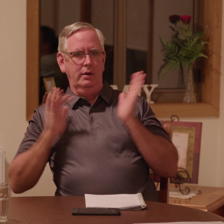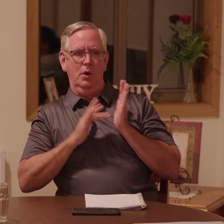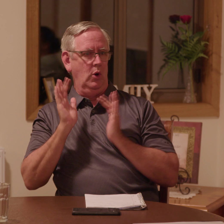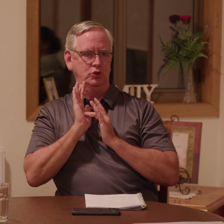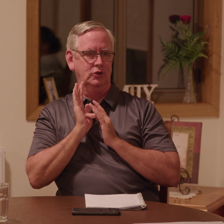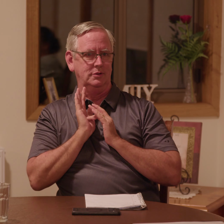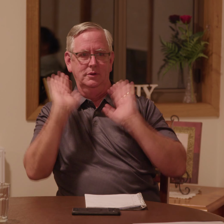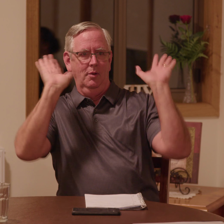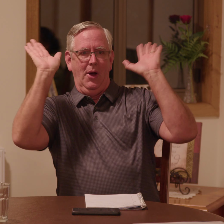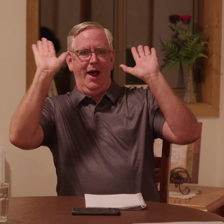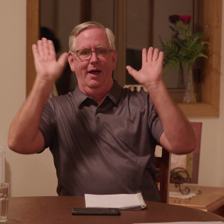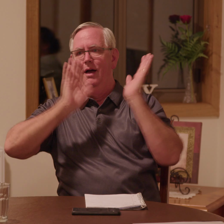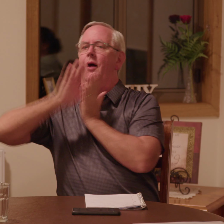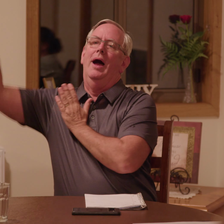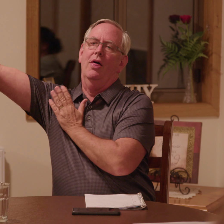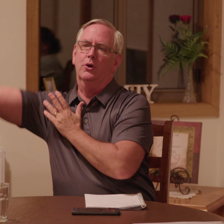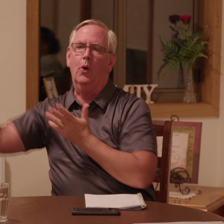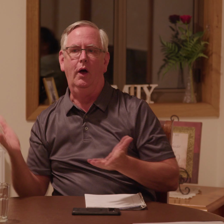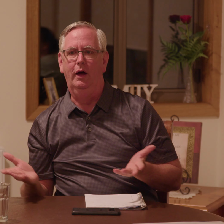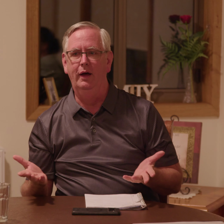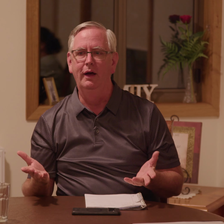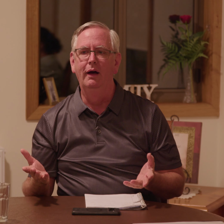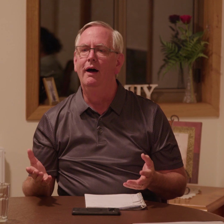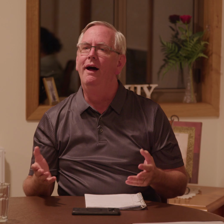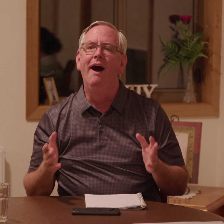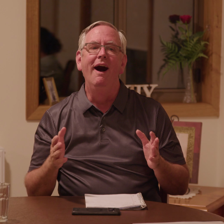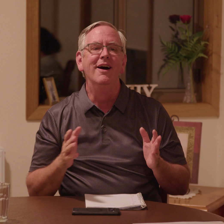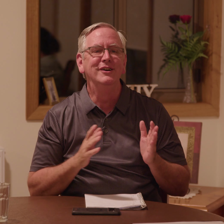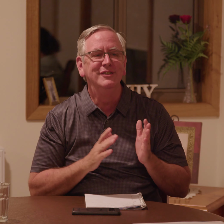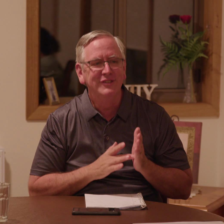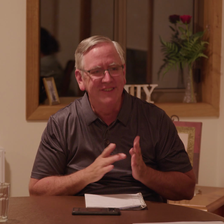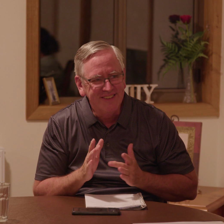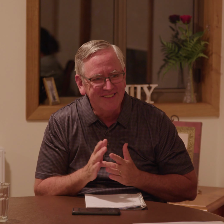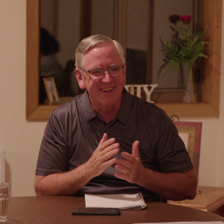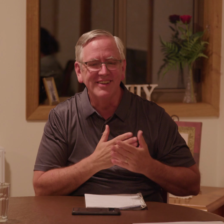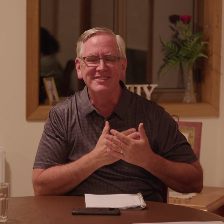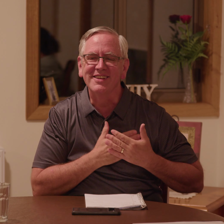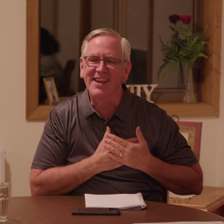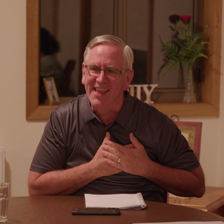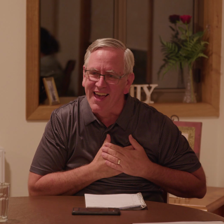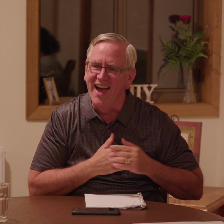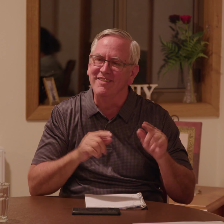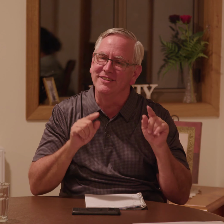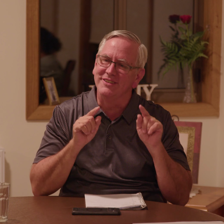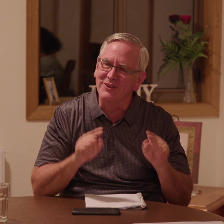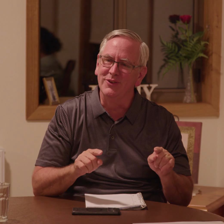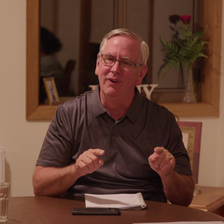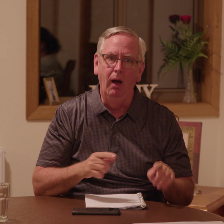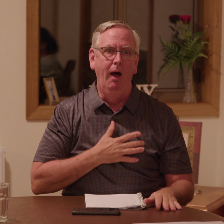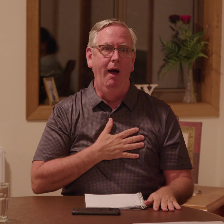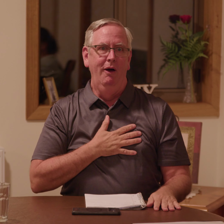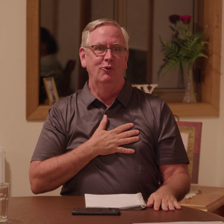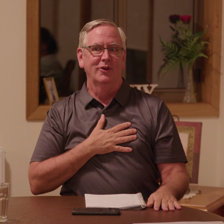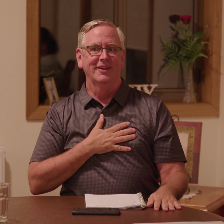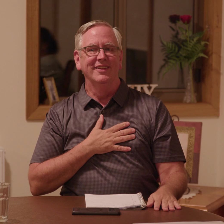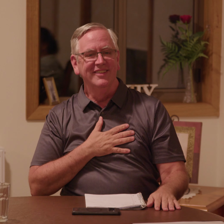feels loved like that, right? They don't want to be Christian. Bye, out of here. Jesus loves you,